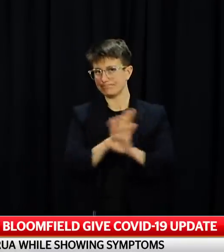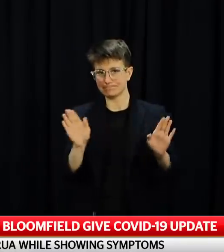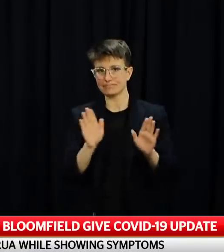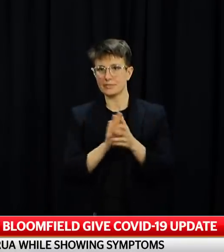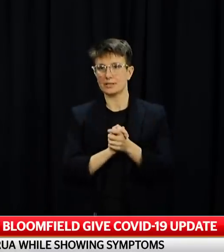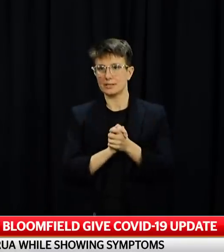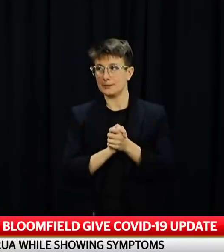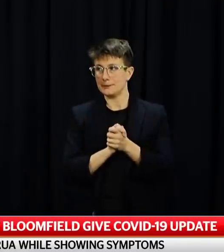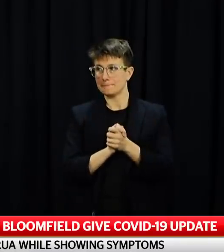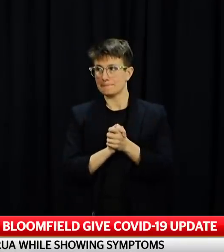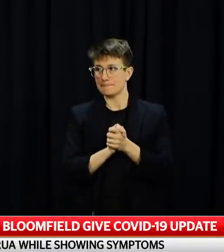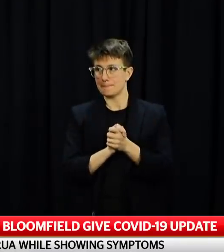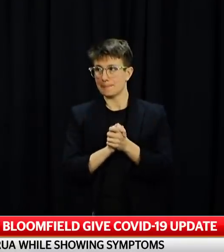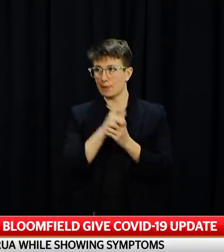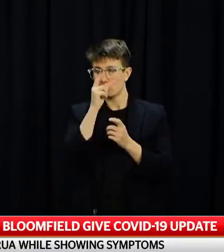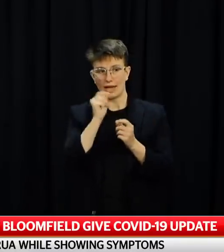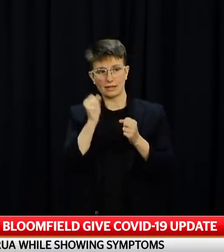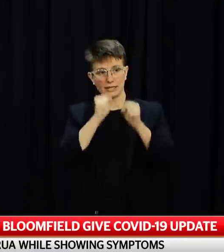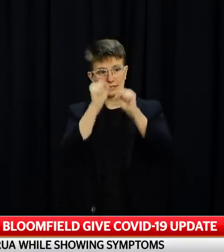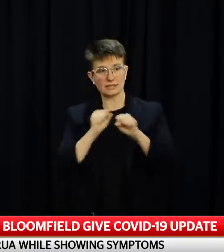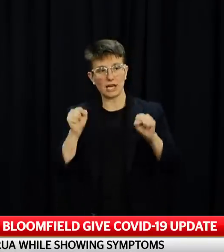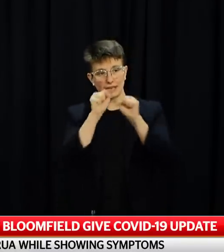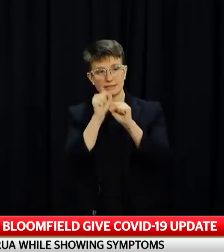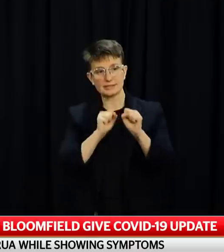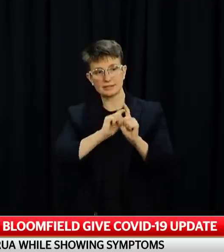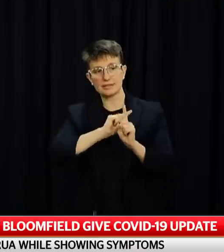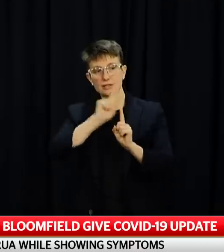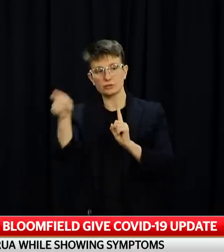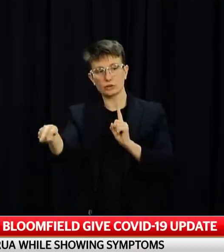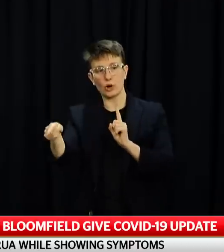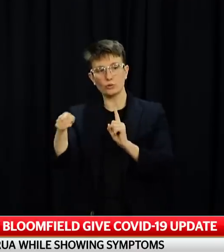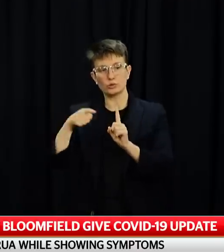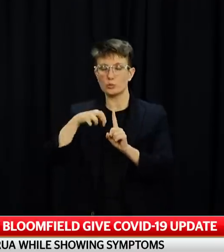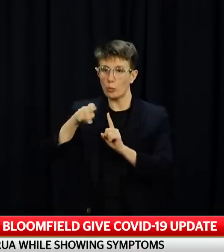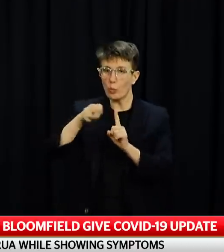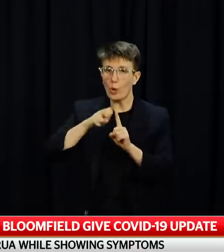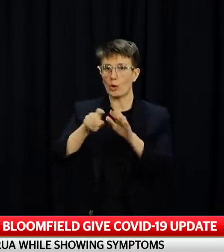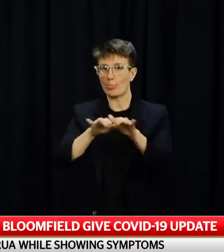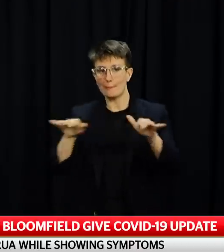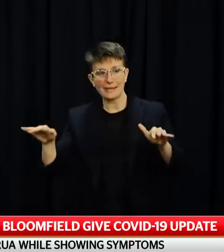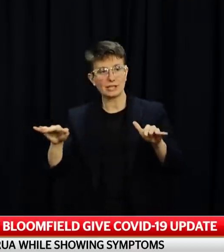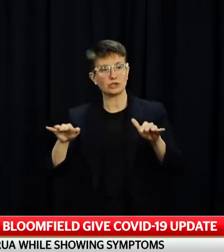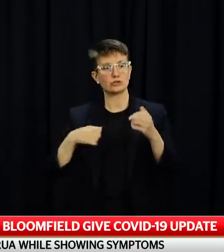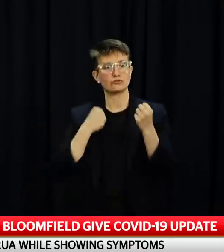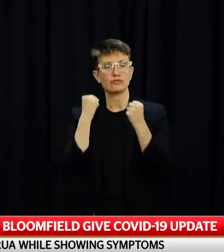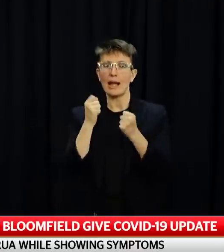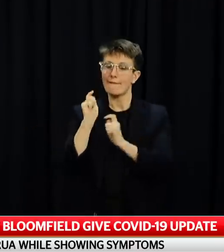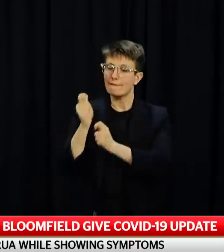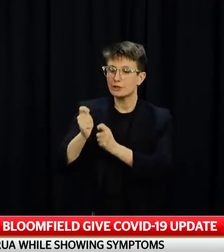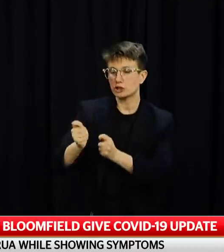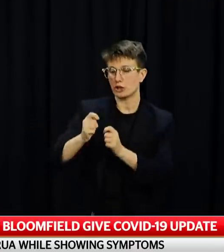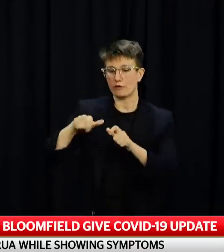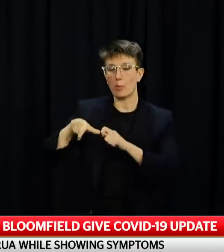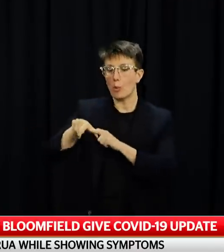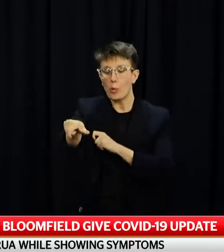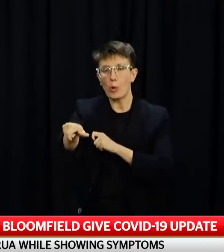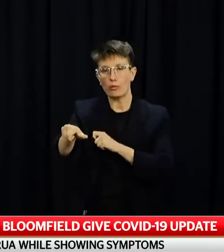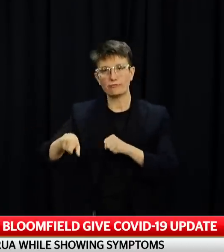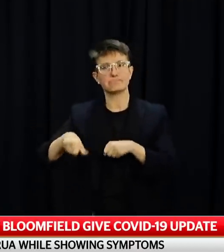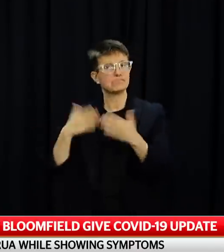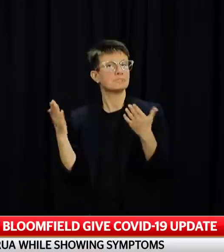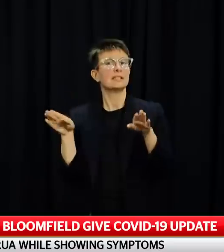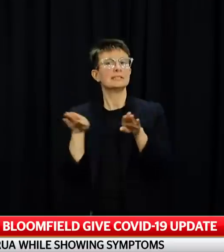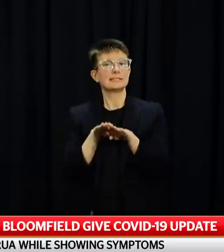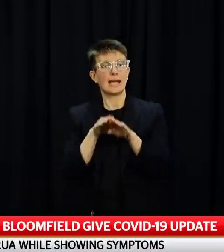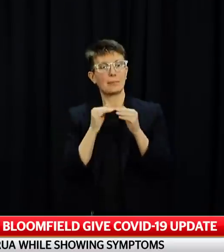you can fish from a wharf. Again, this is just a refresher. All of the same obligations and rules of level